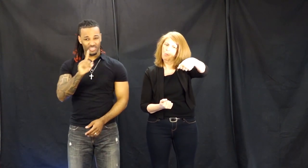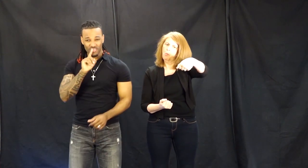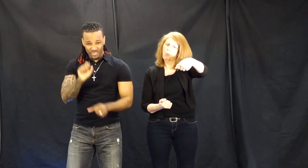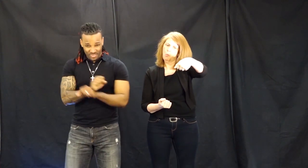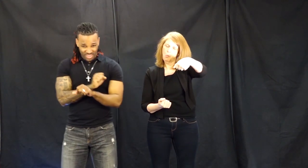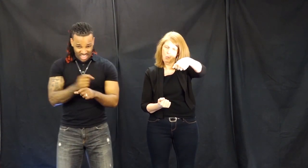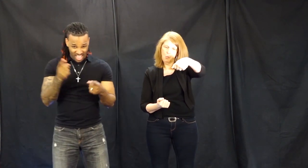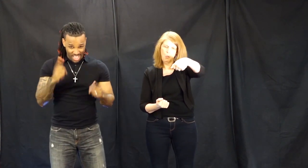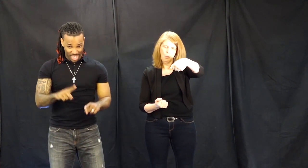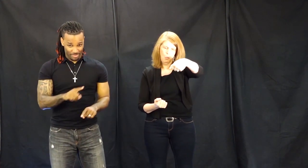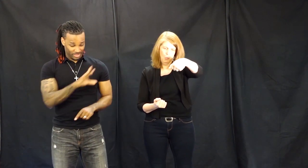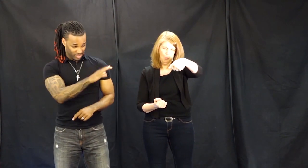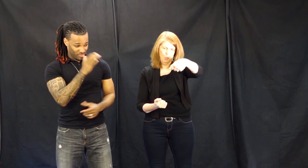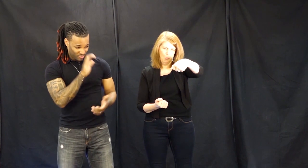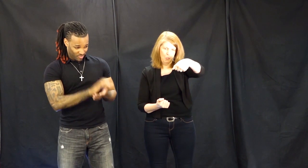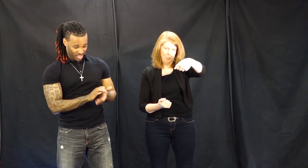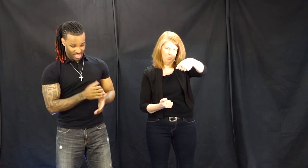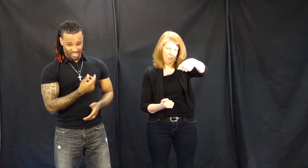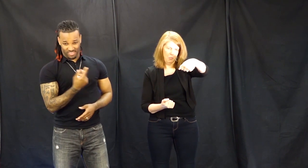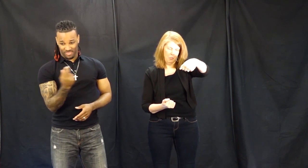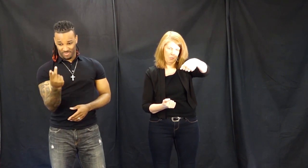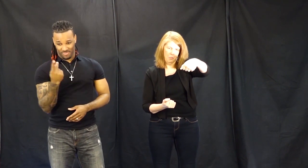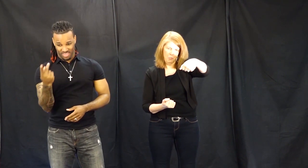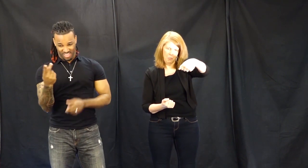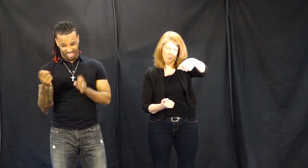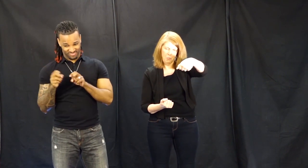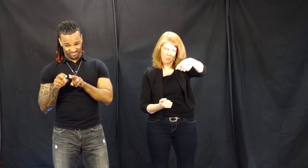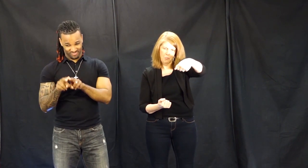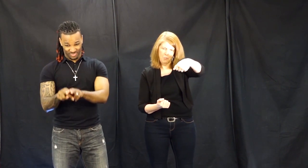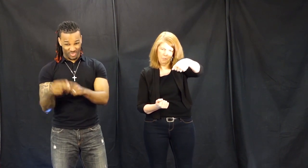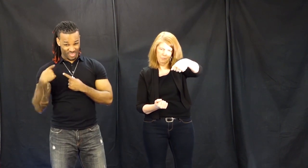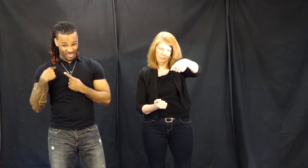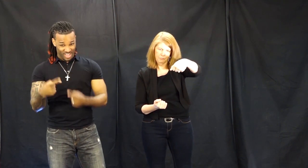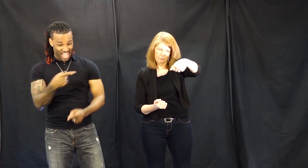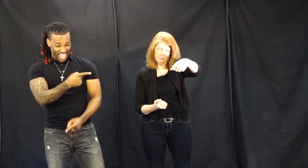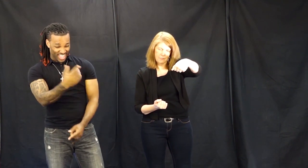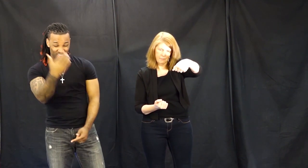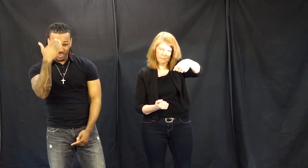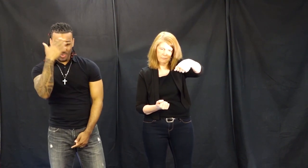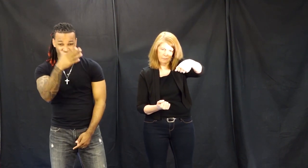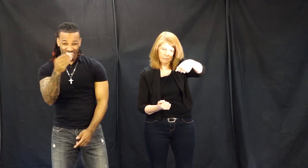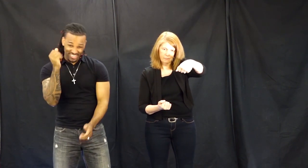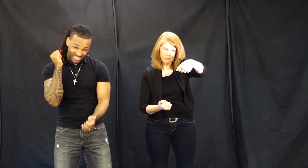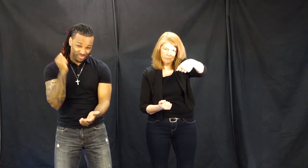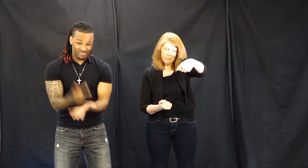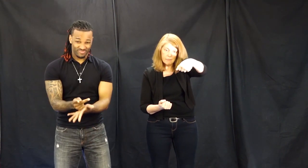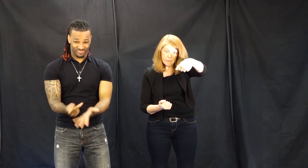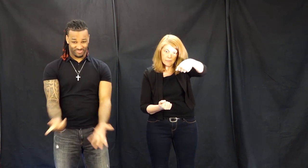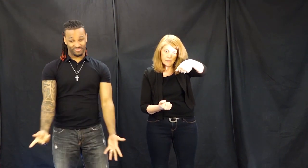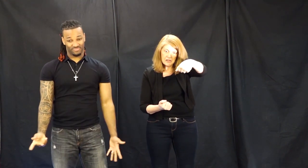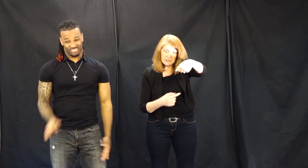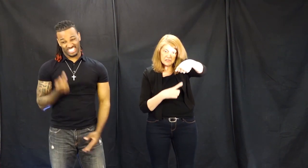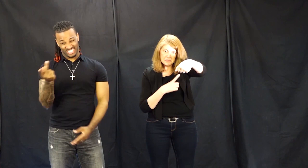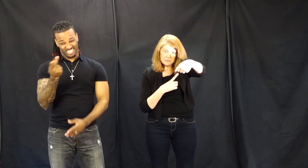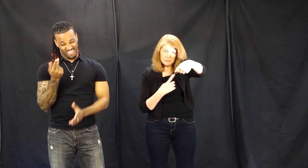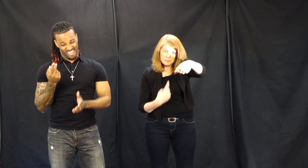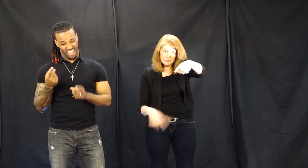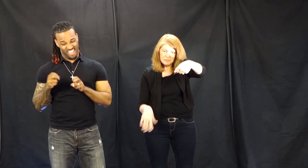real crime is an amorous connection with his wife for a considerable time with his knowing consent. I had